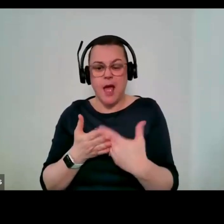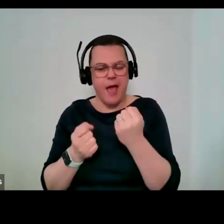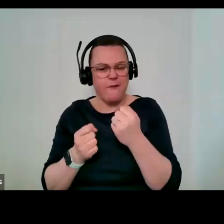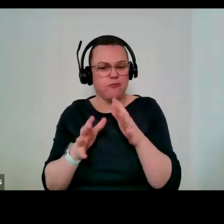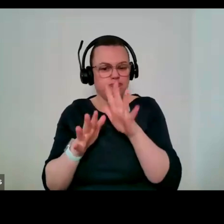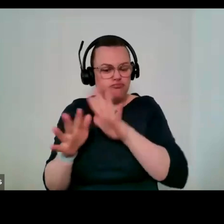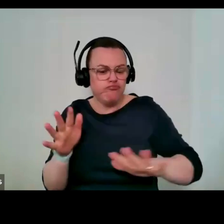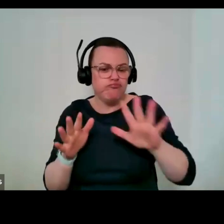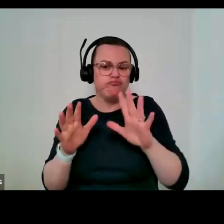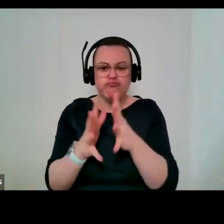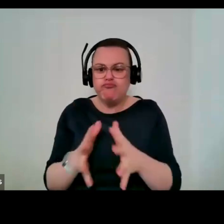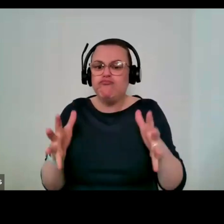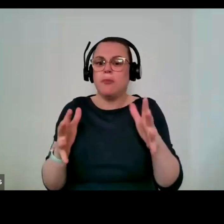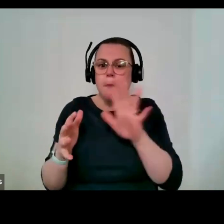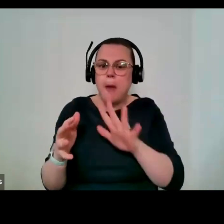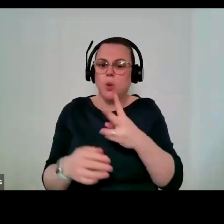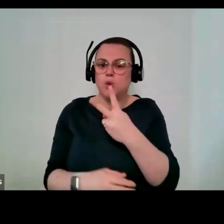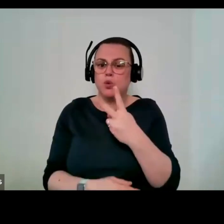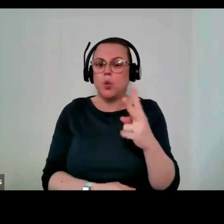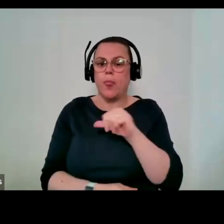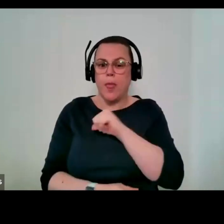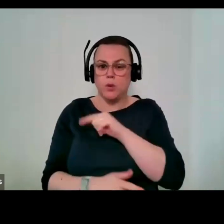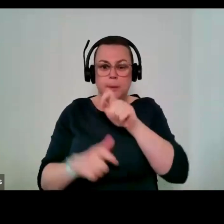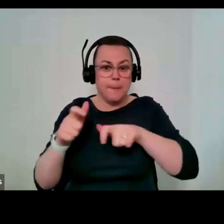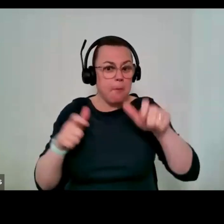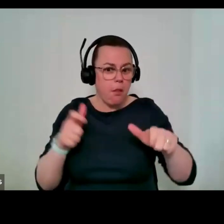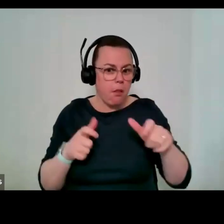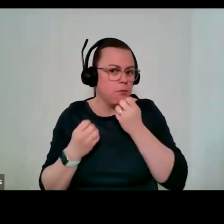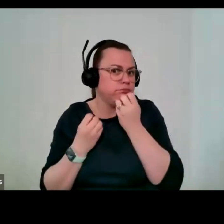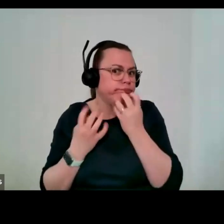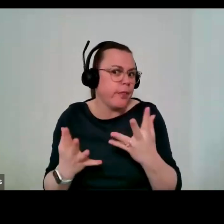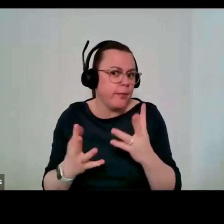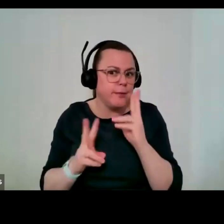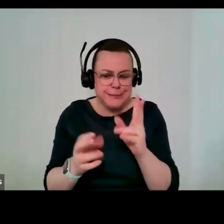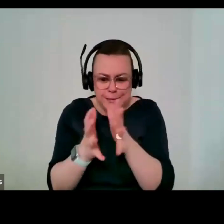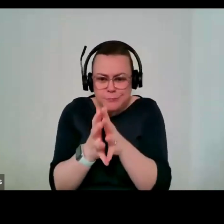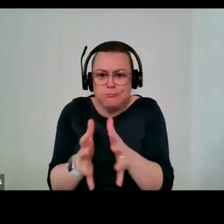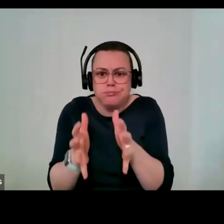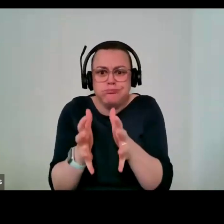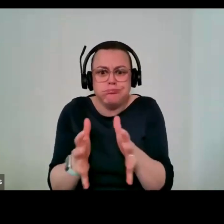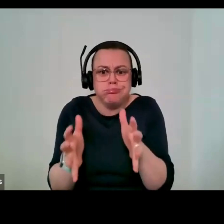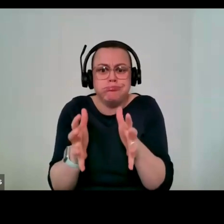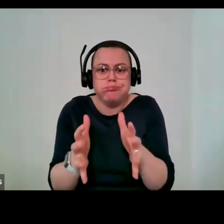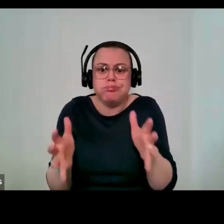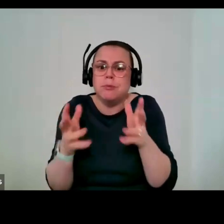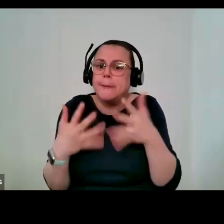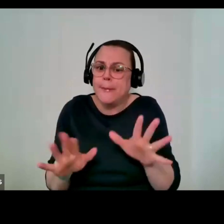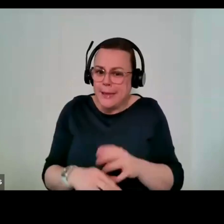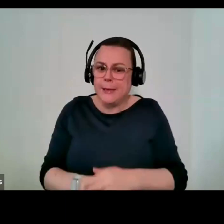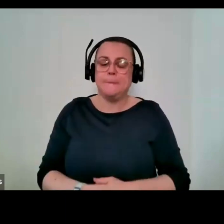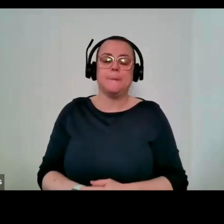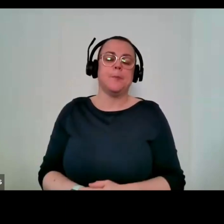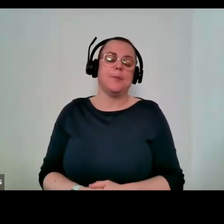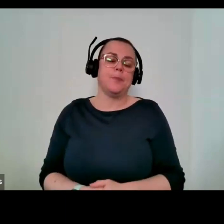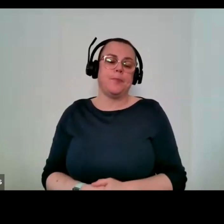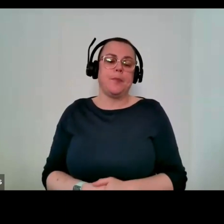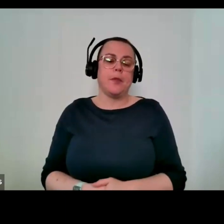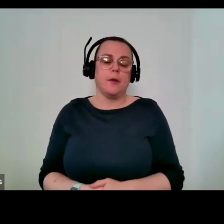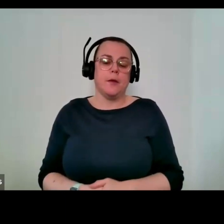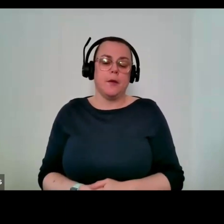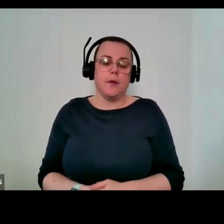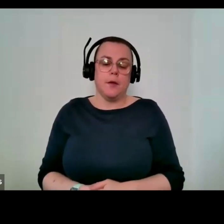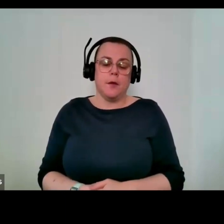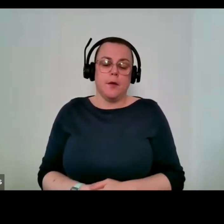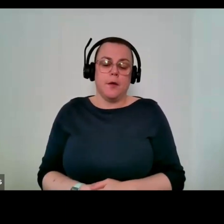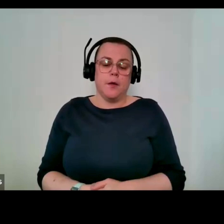2,000 of you, which is just brilliant to see how that has grown over the last year and a half. The objective